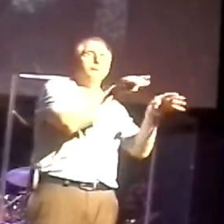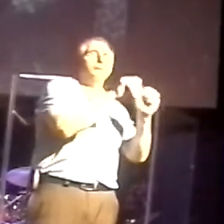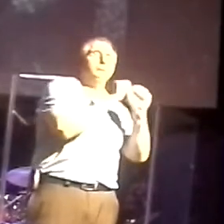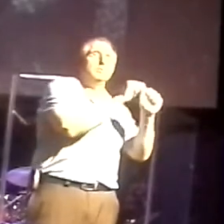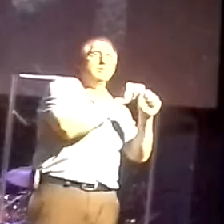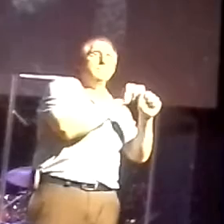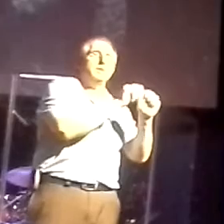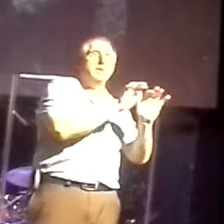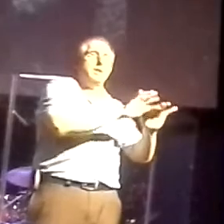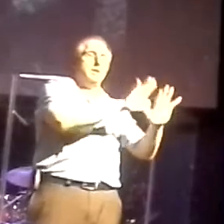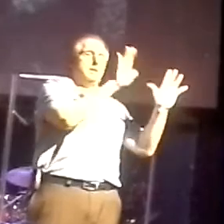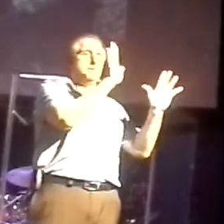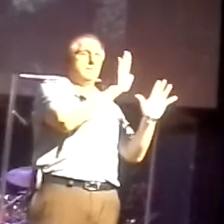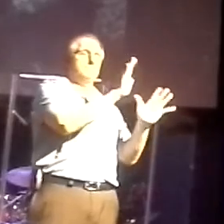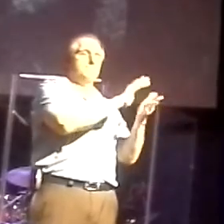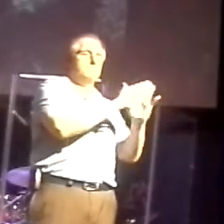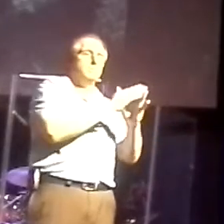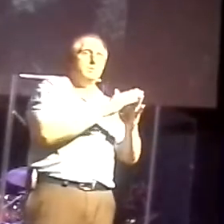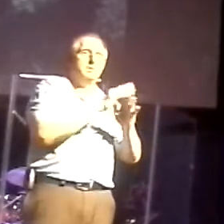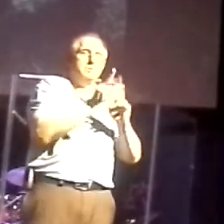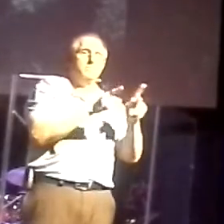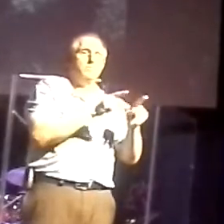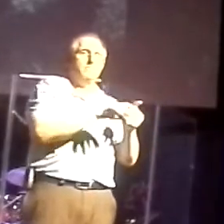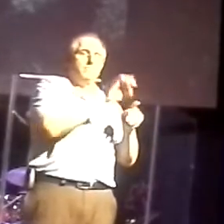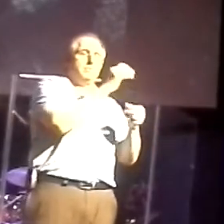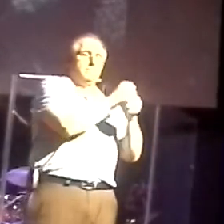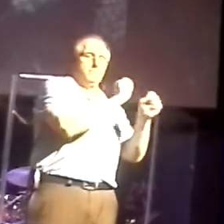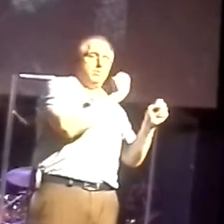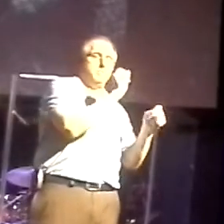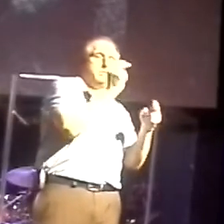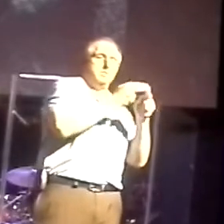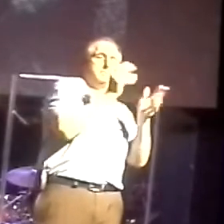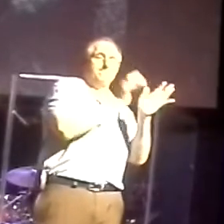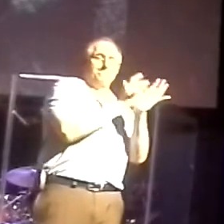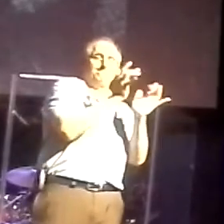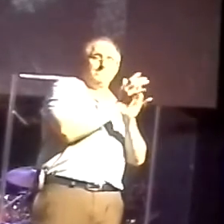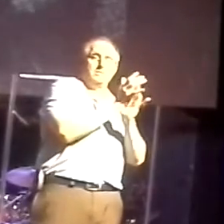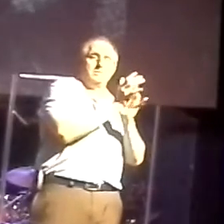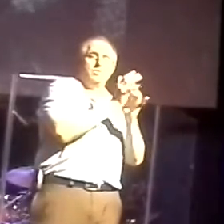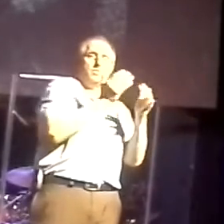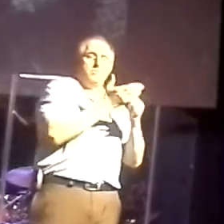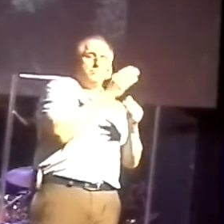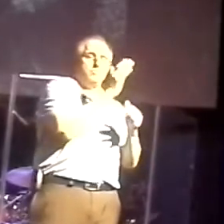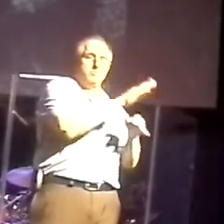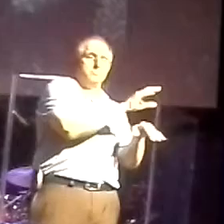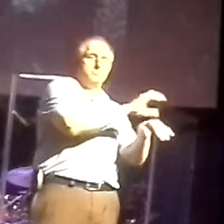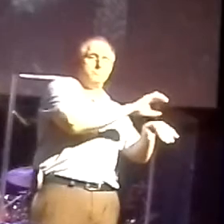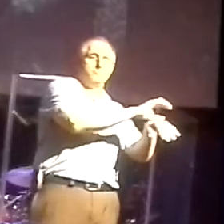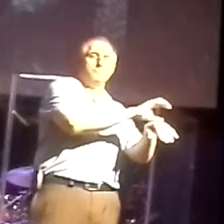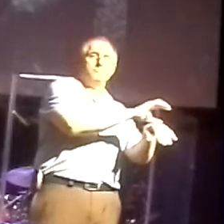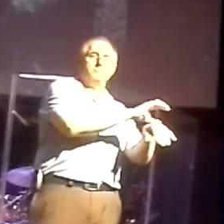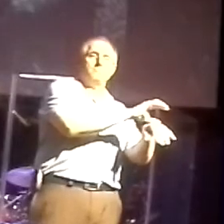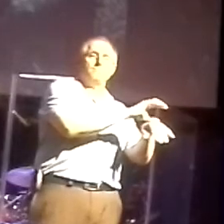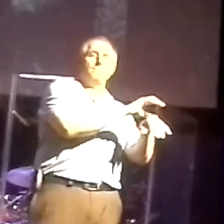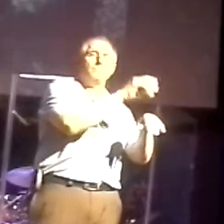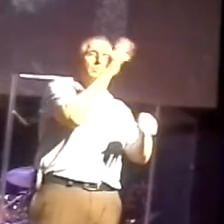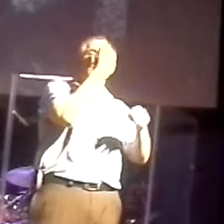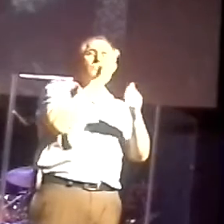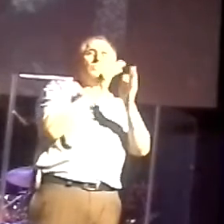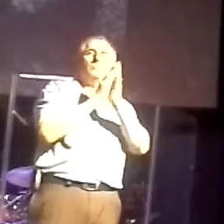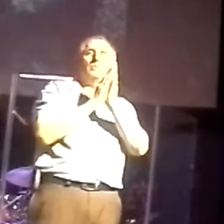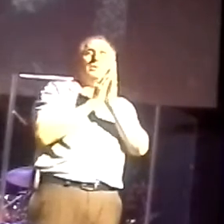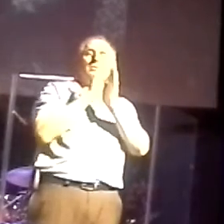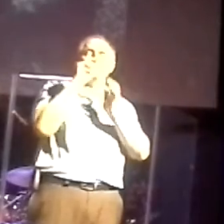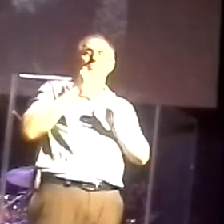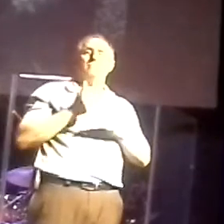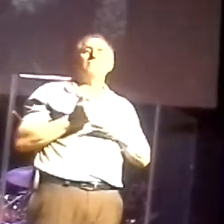light in their community. God, that people would find freedom in the name of Jesus through Valley View. God, we pray that you would take